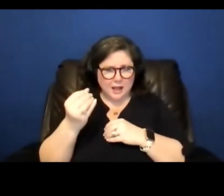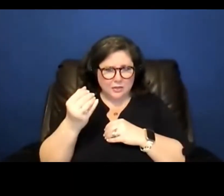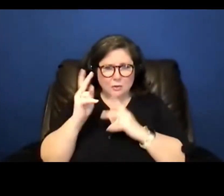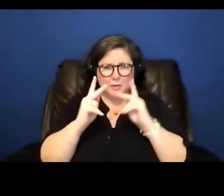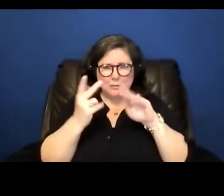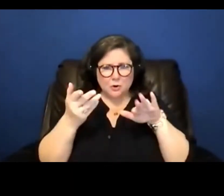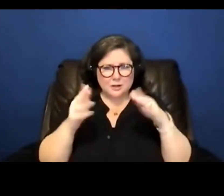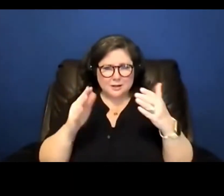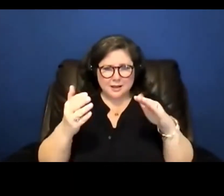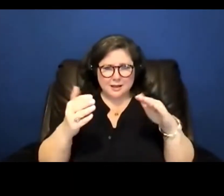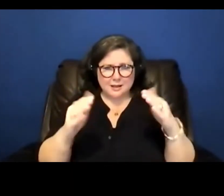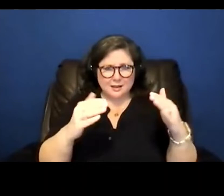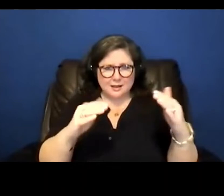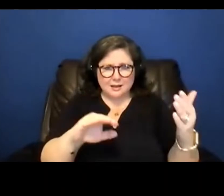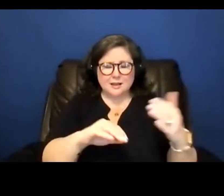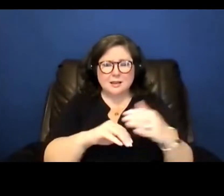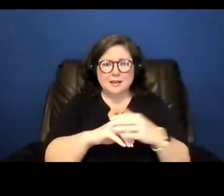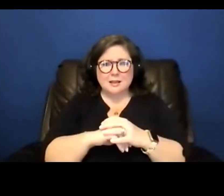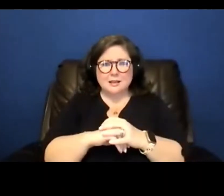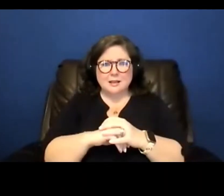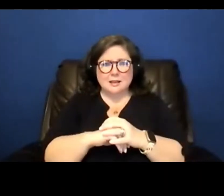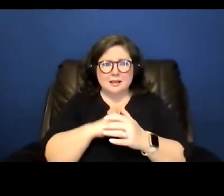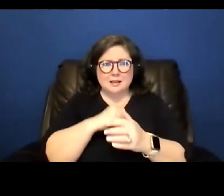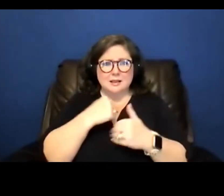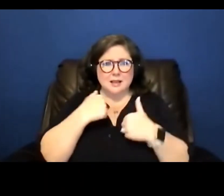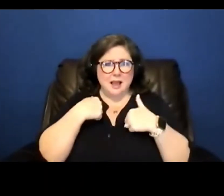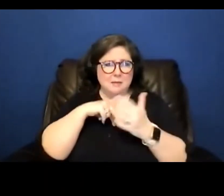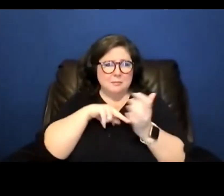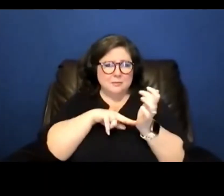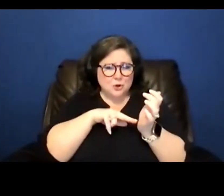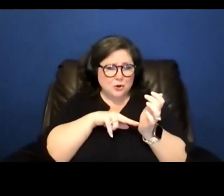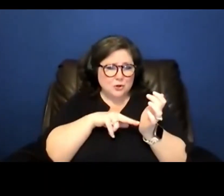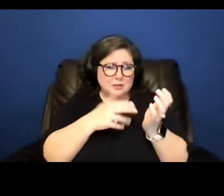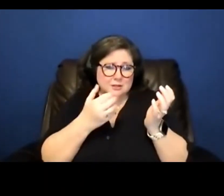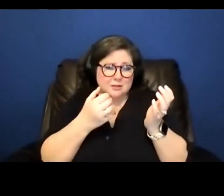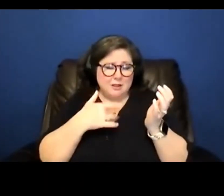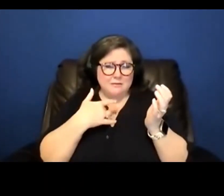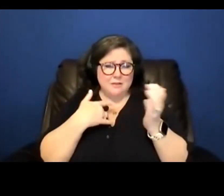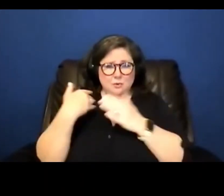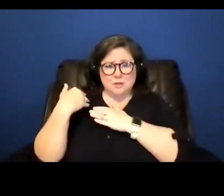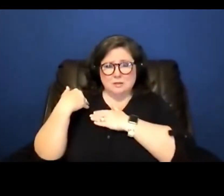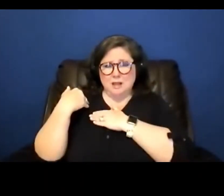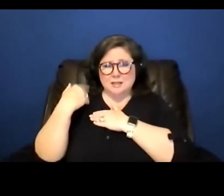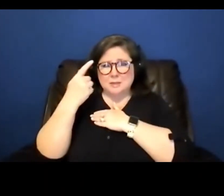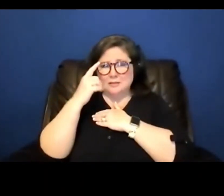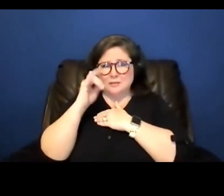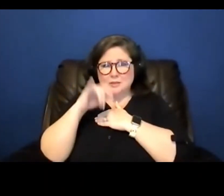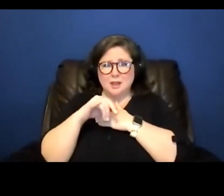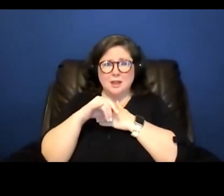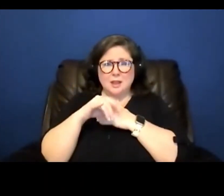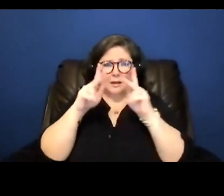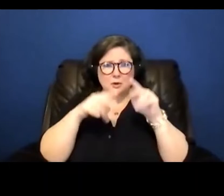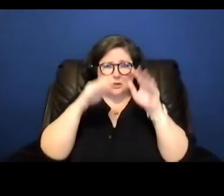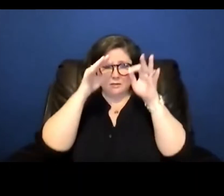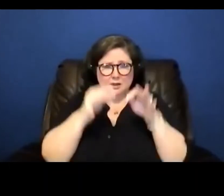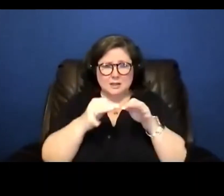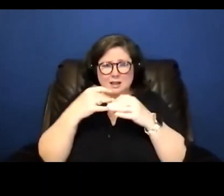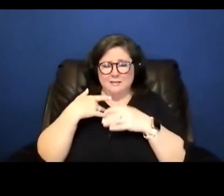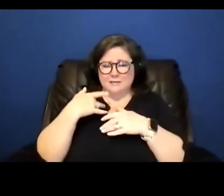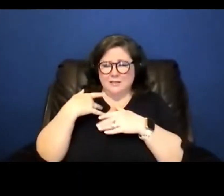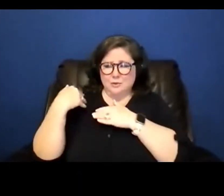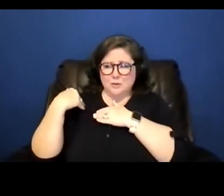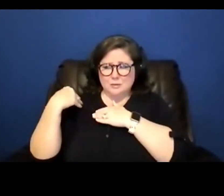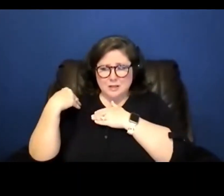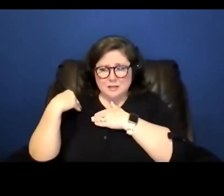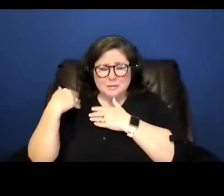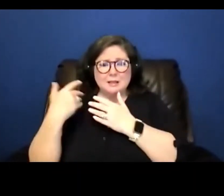dying. As a clinical a nurse, I felt, a certain responsibility for that. As a person of faith, I felt a certain responsibility.